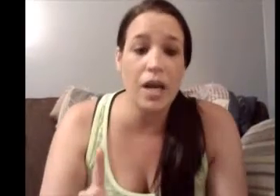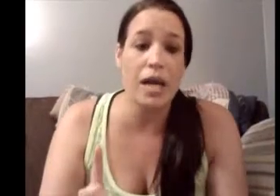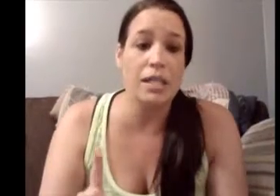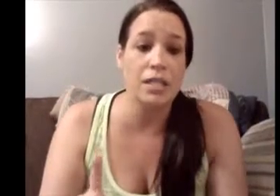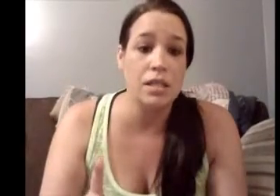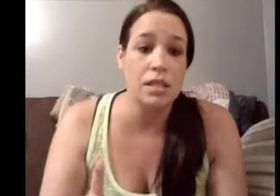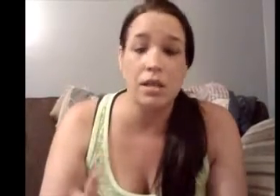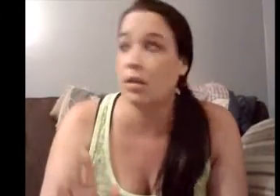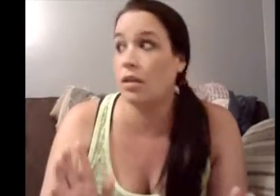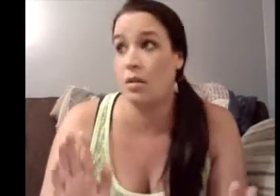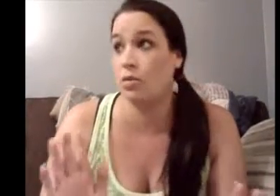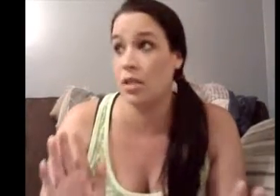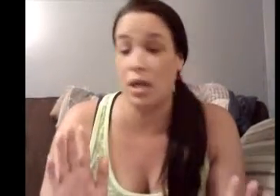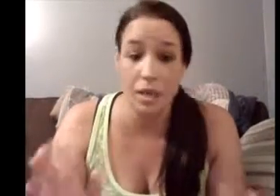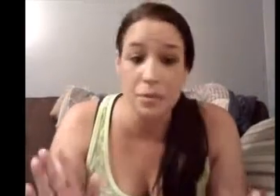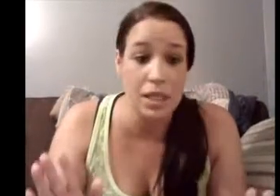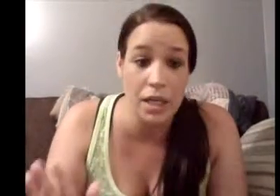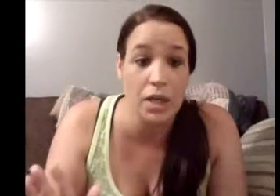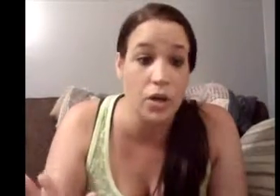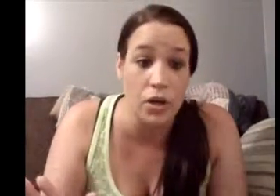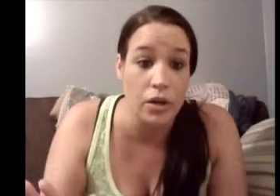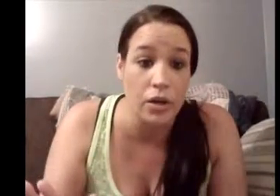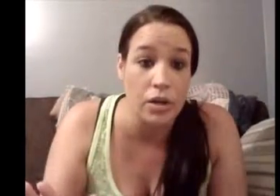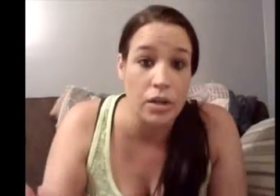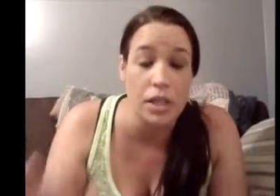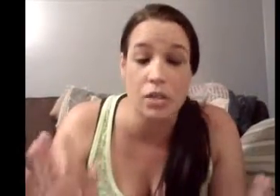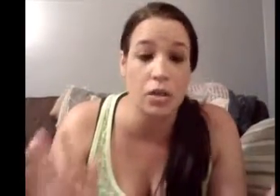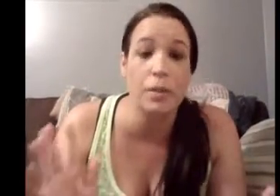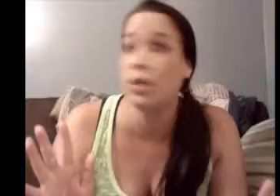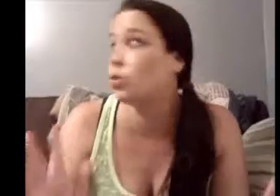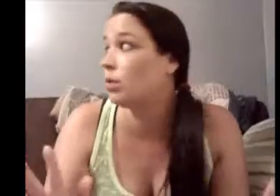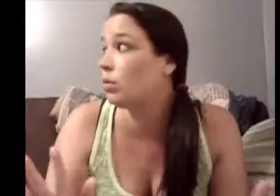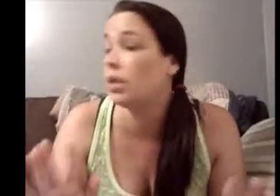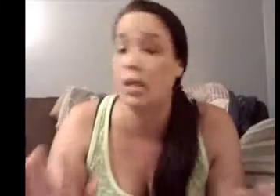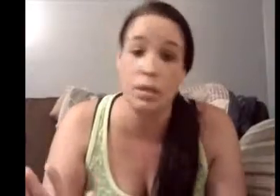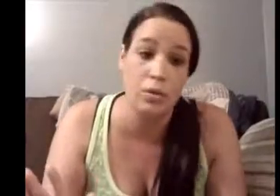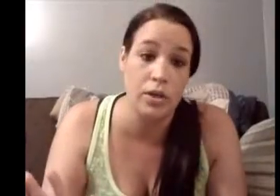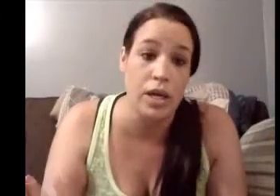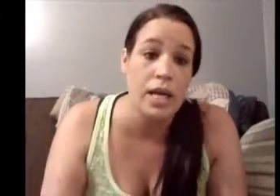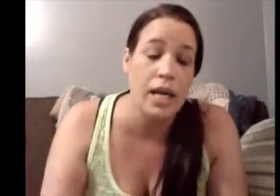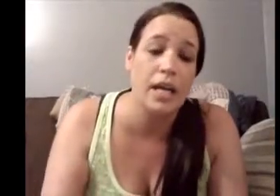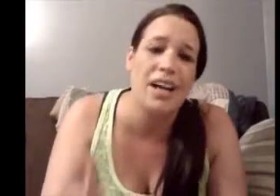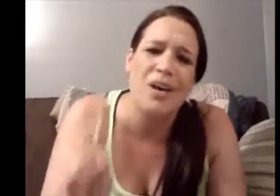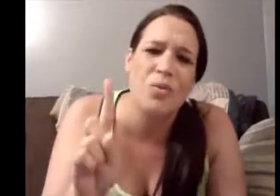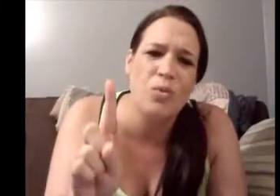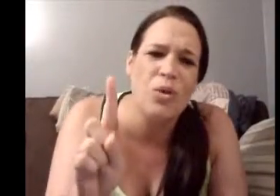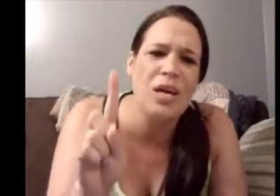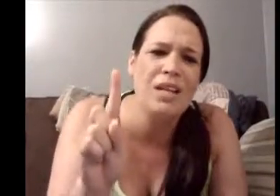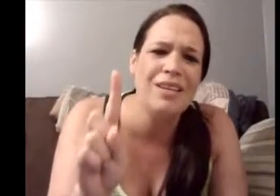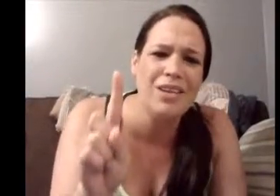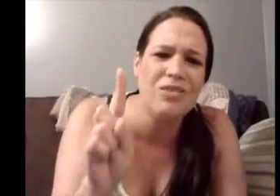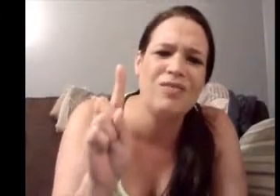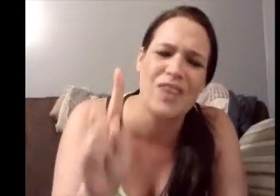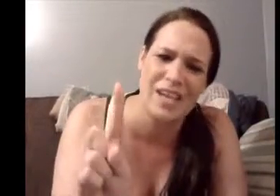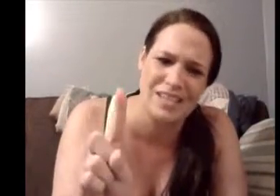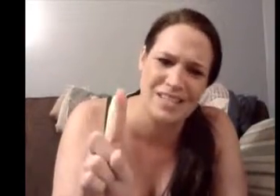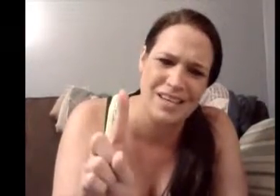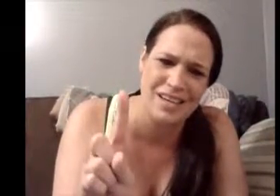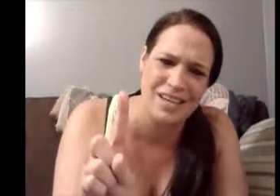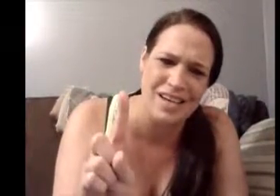guys that was not up to any good, they started making trouble in the neighborhood, and I got in one little fight,